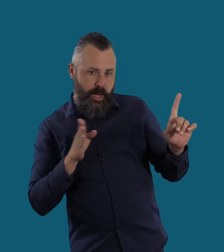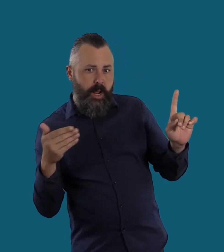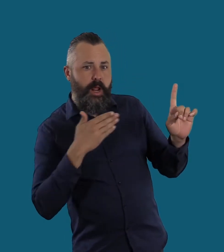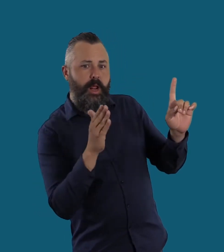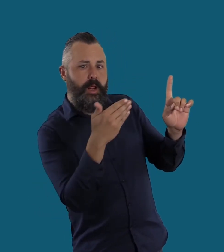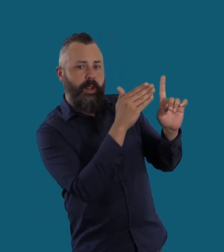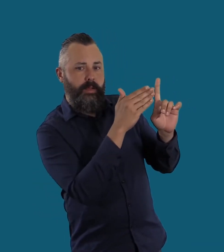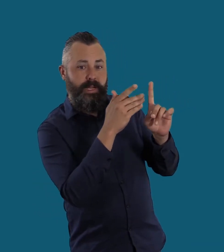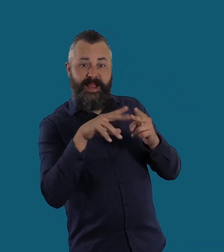cut.